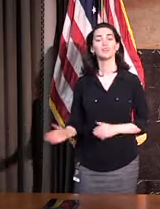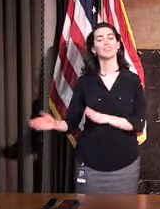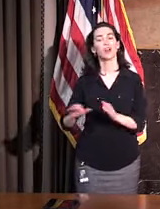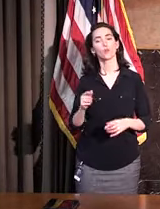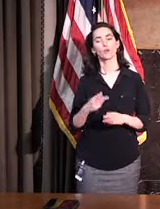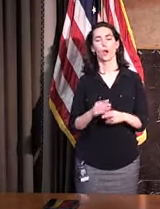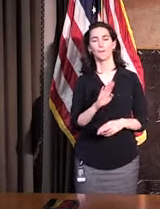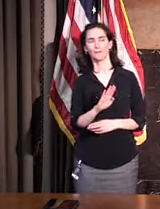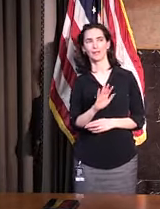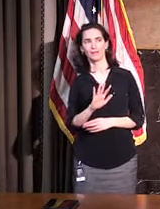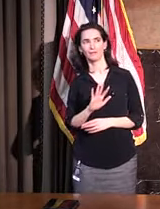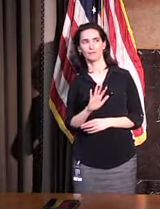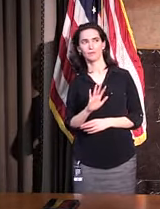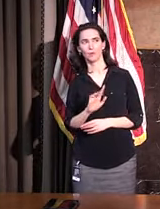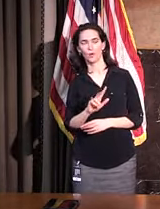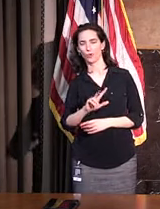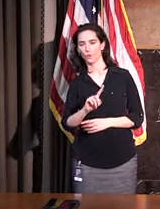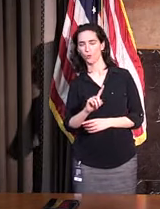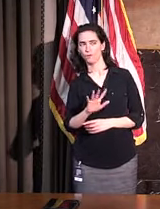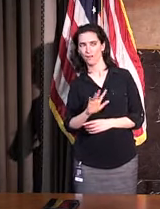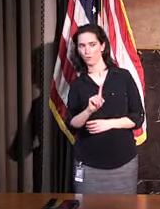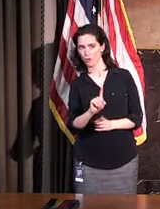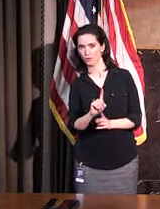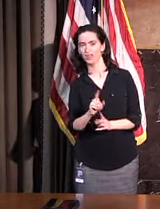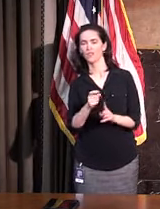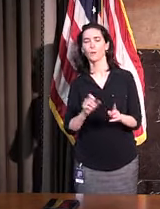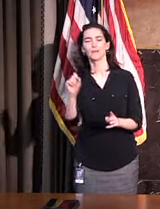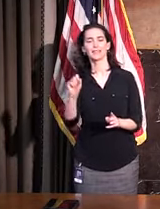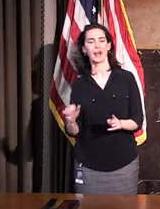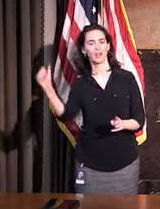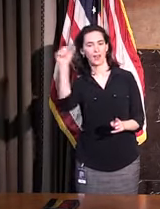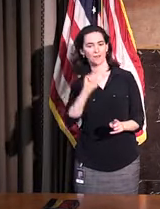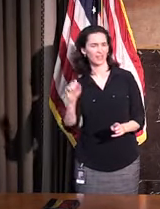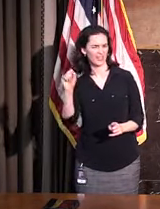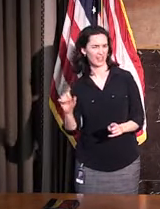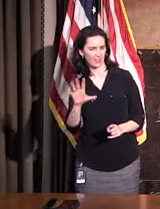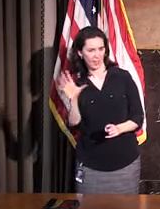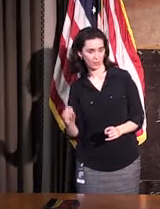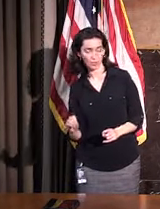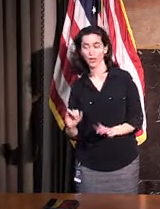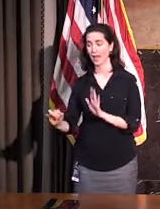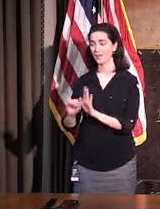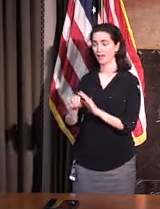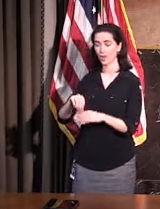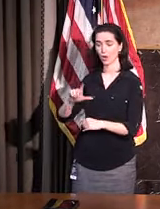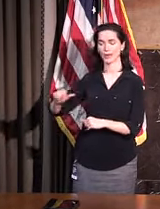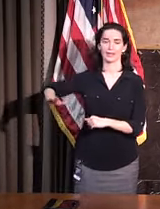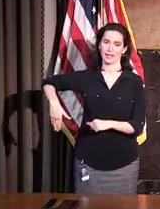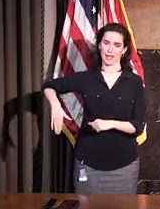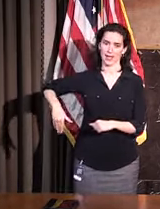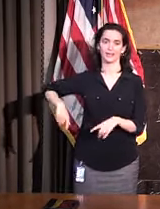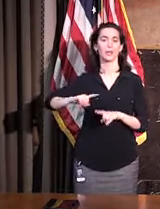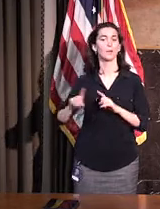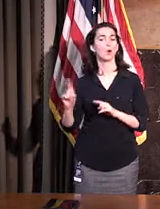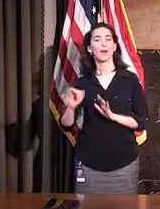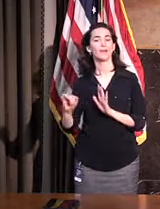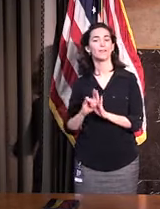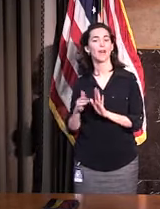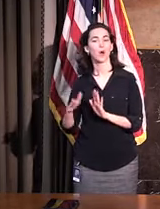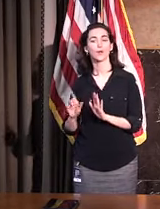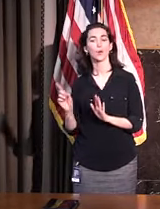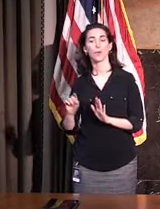that's the variant identified in South Africa, we have not yet identified a case in Louisiana. It has been identified